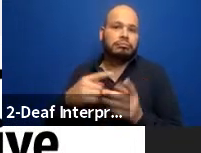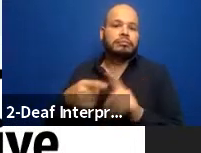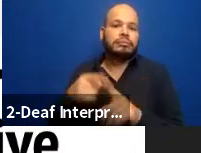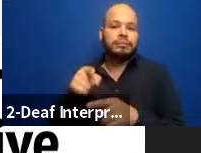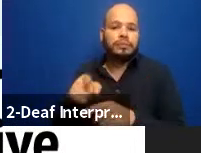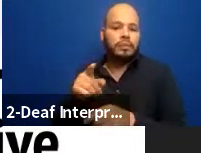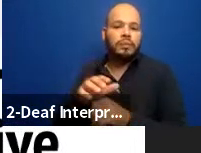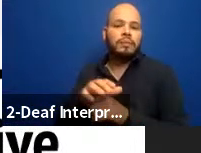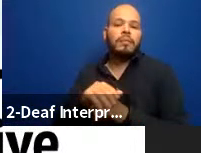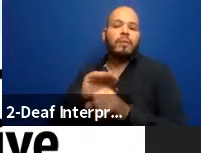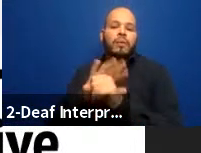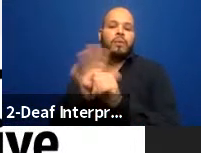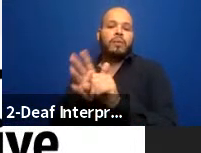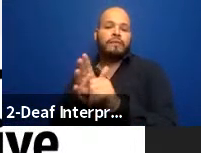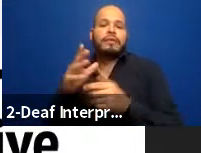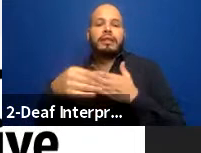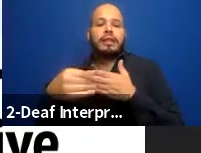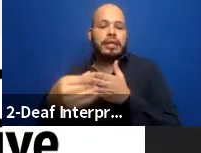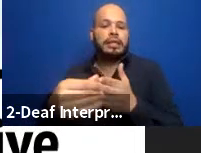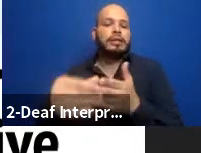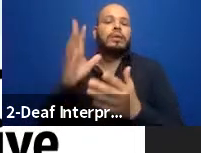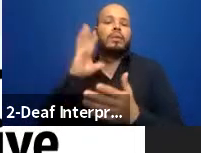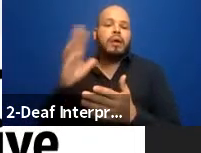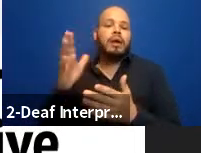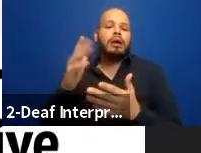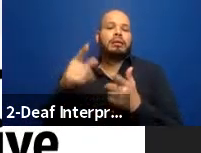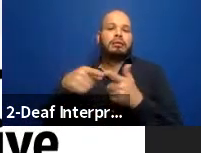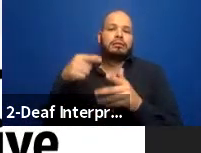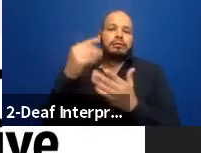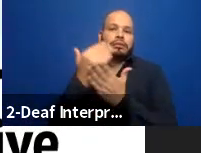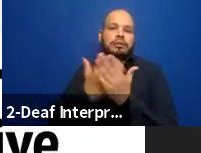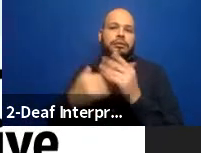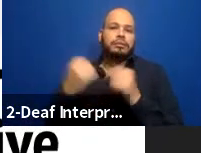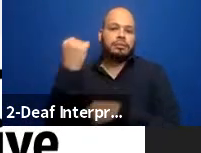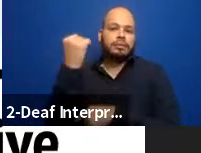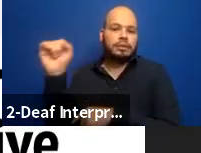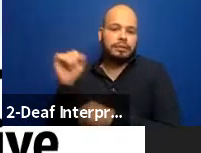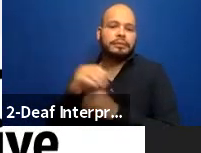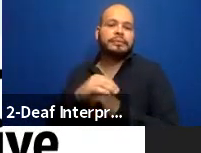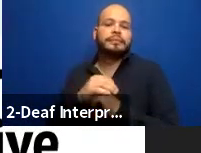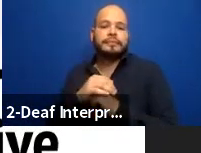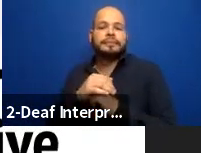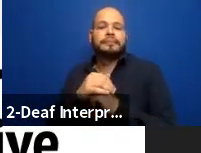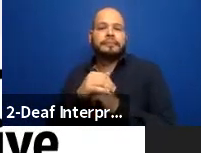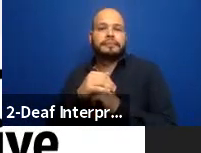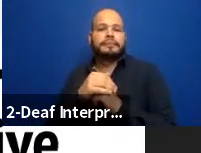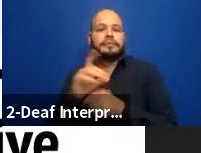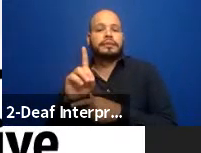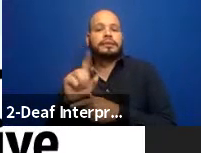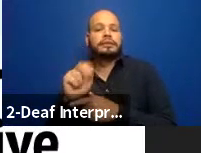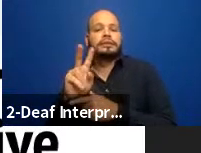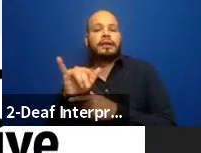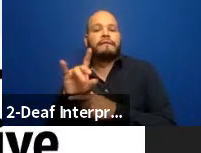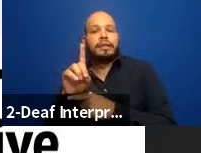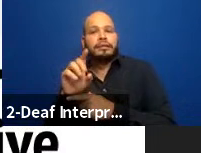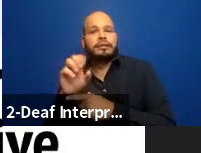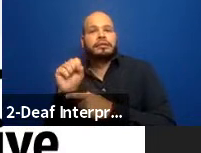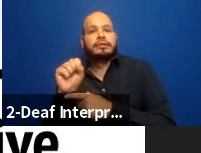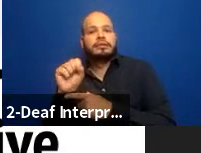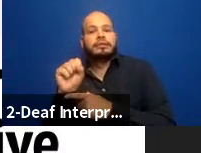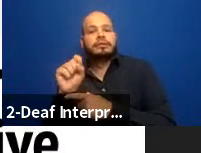Hey, hey, what's going on, everybody? My name is Dave Stovall. I am a Black man with brown skin,